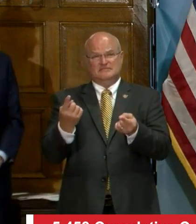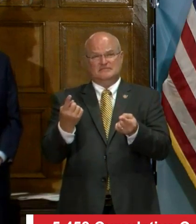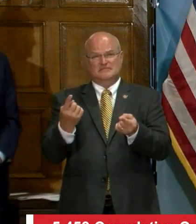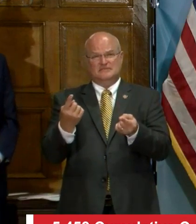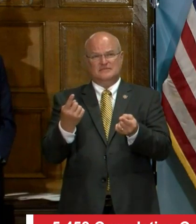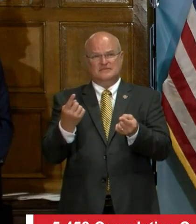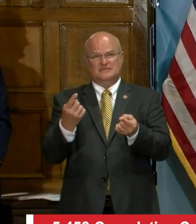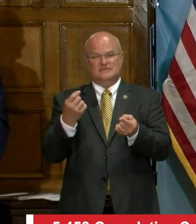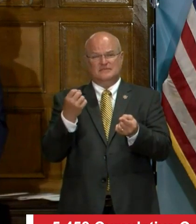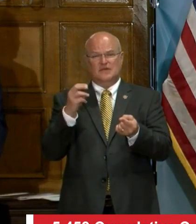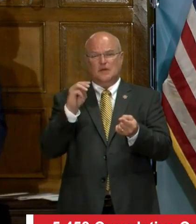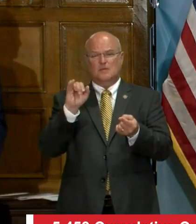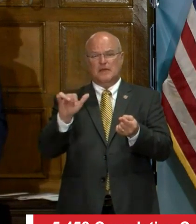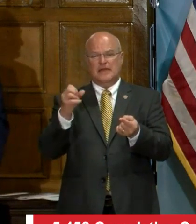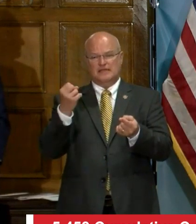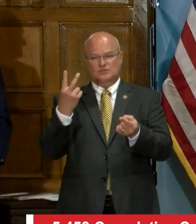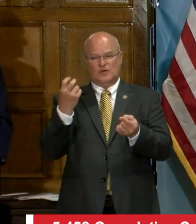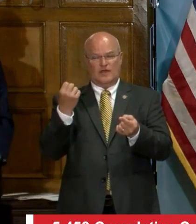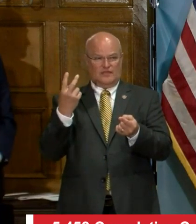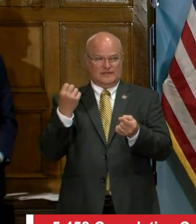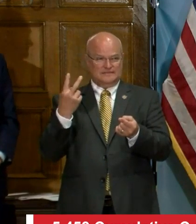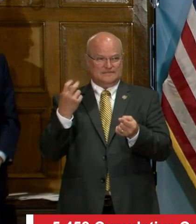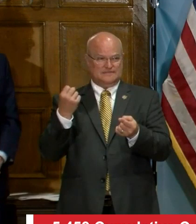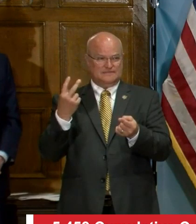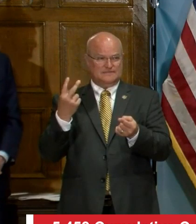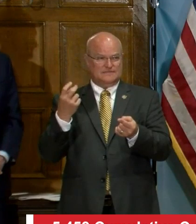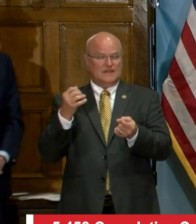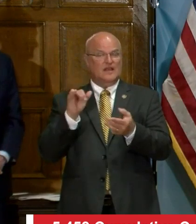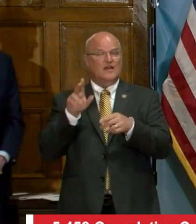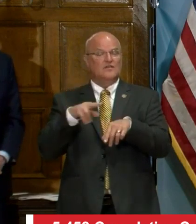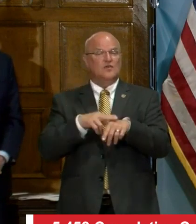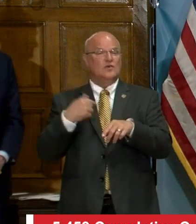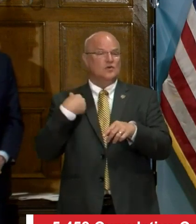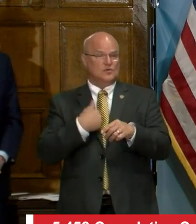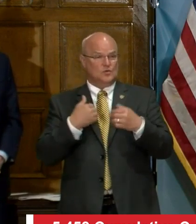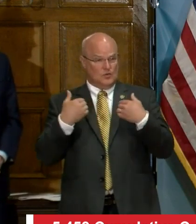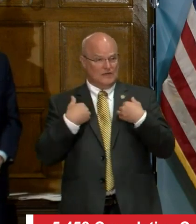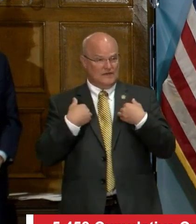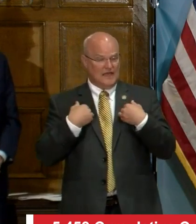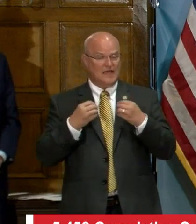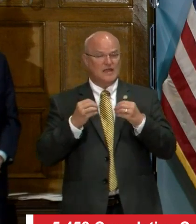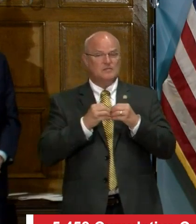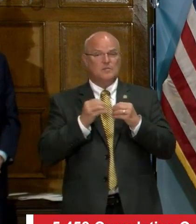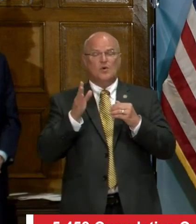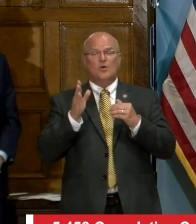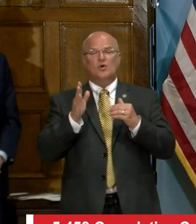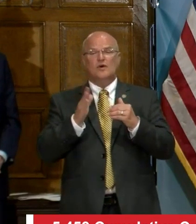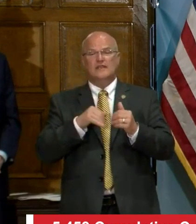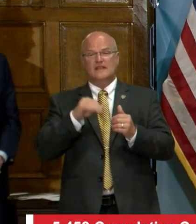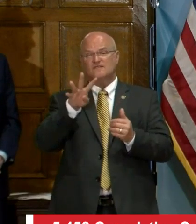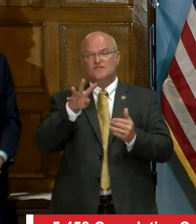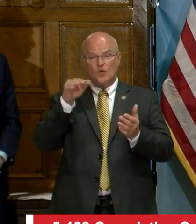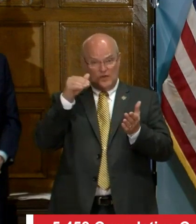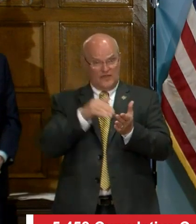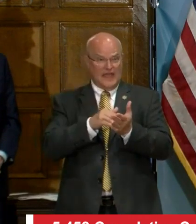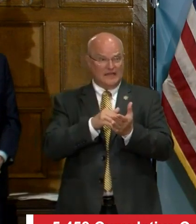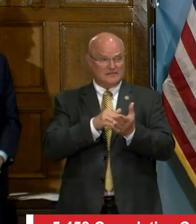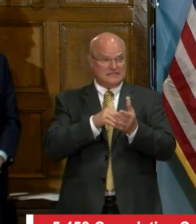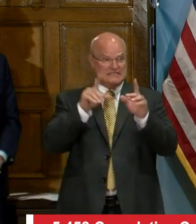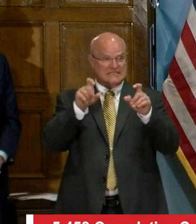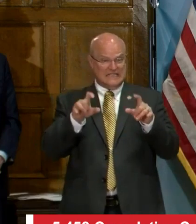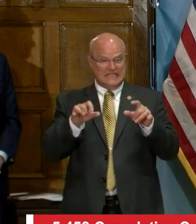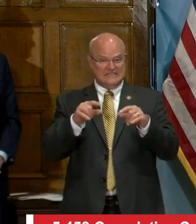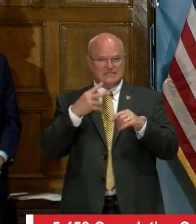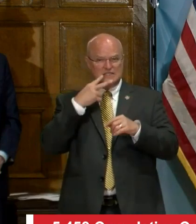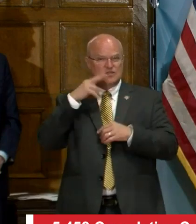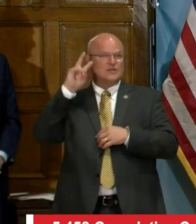looks like the 12th of this month, and of course we had over 4,000 tests